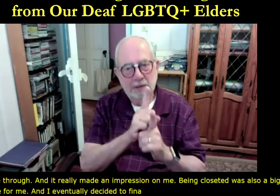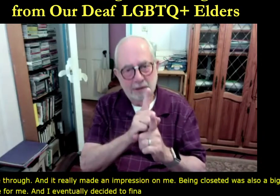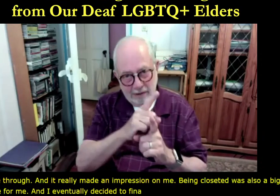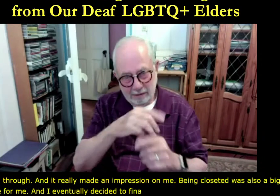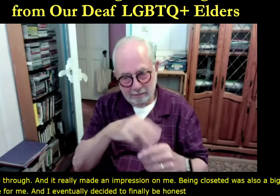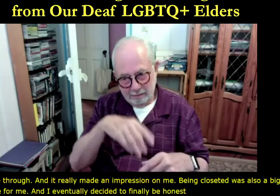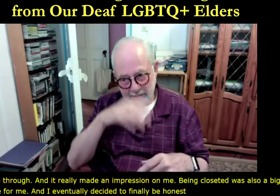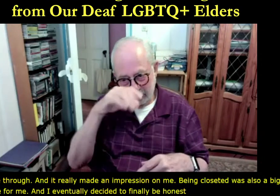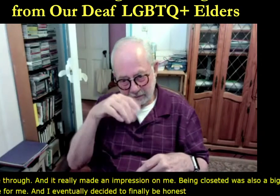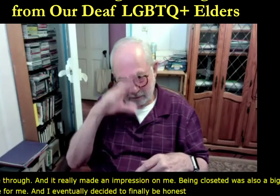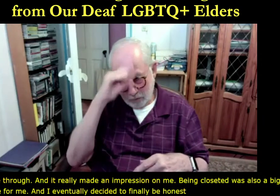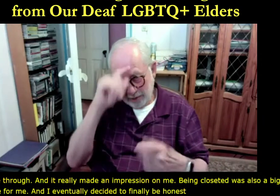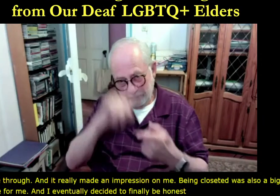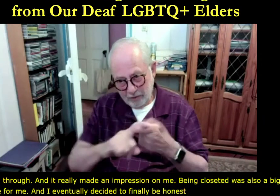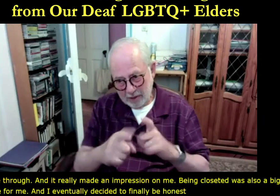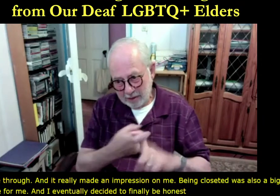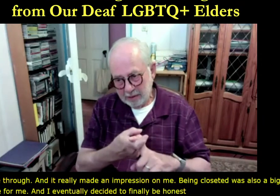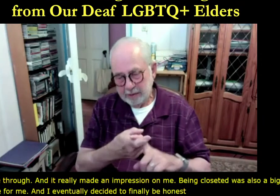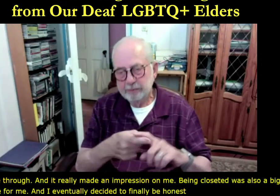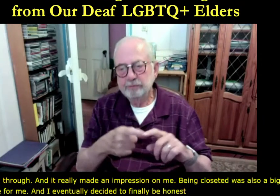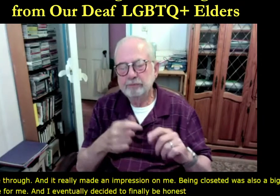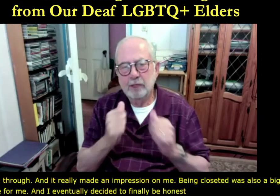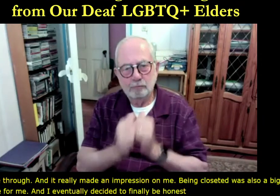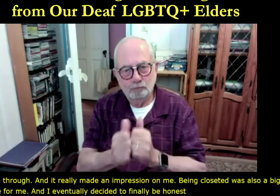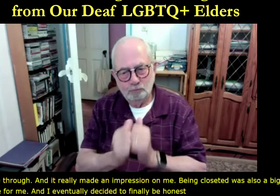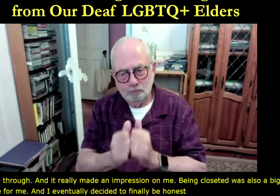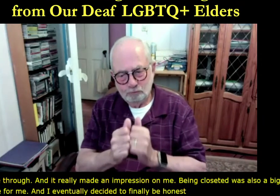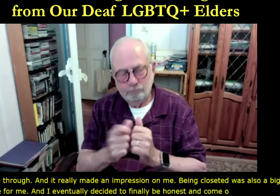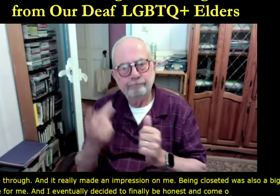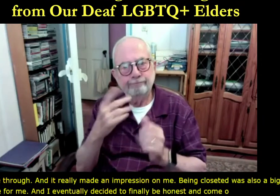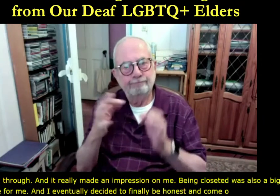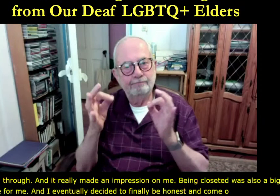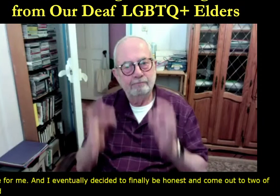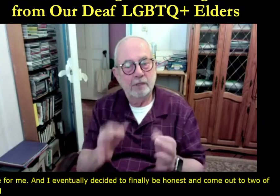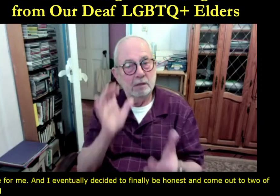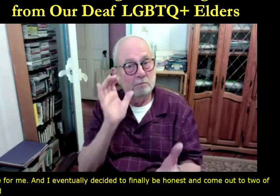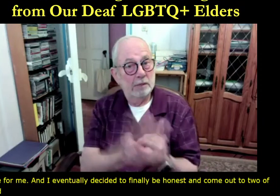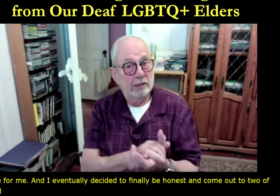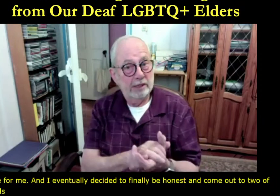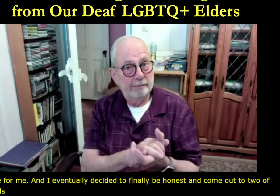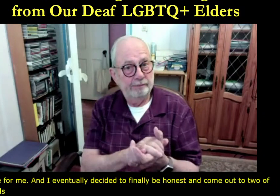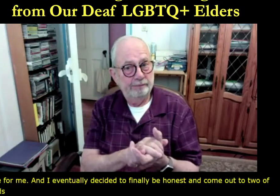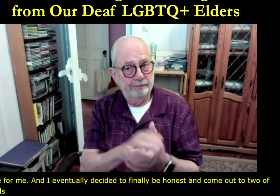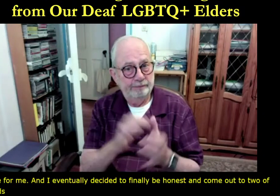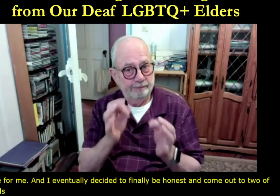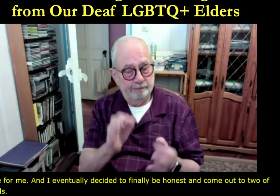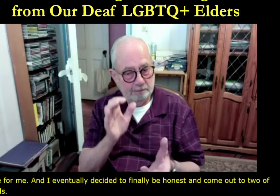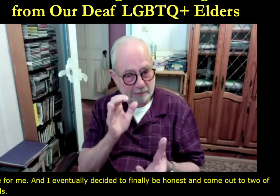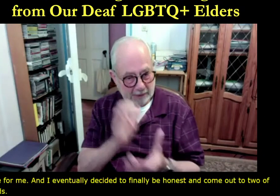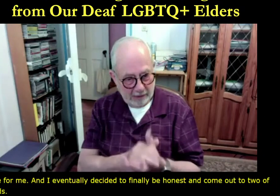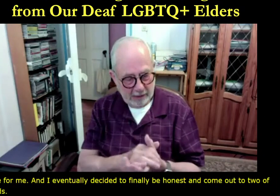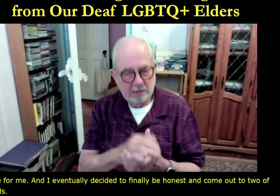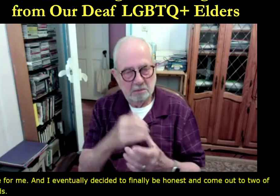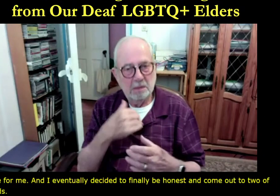after that after years and years of that um i had a boyfriend and we were together for a while we decided to get married